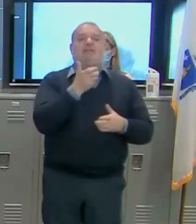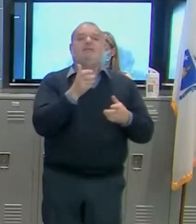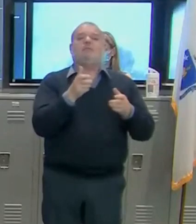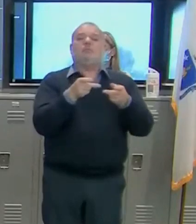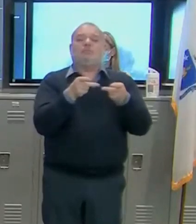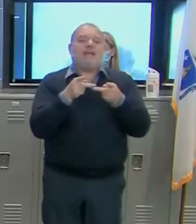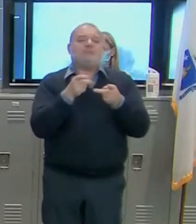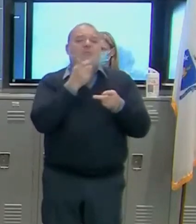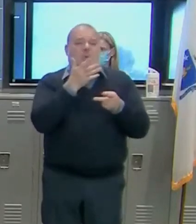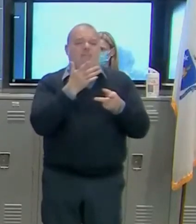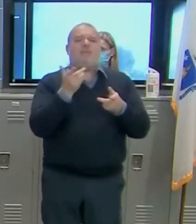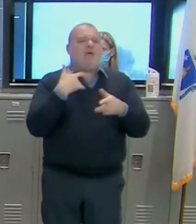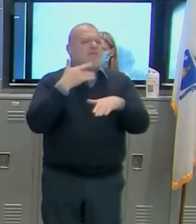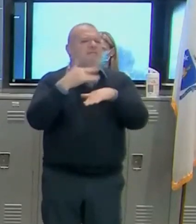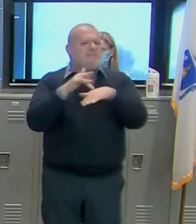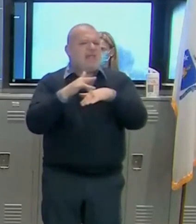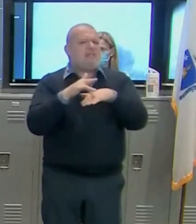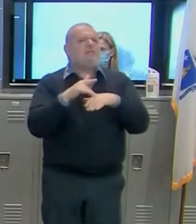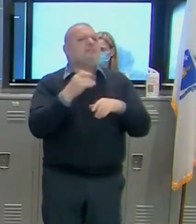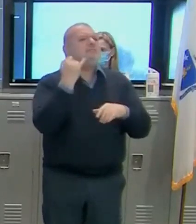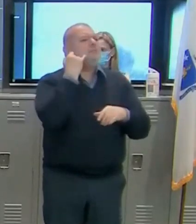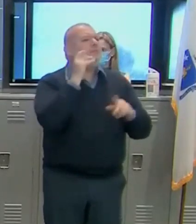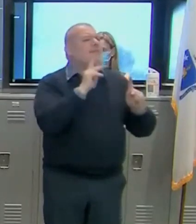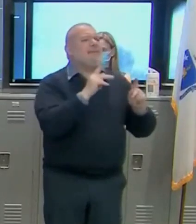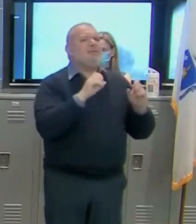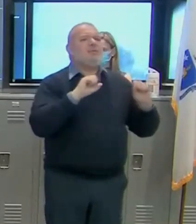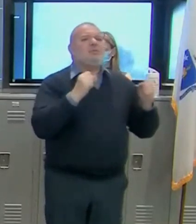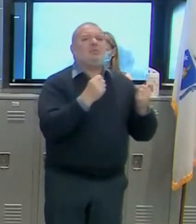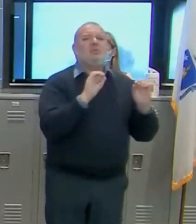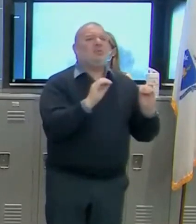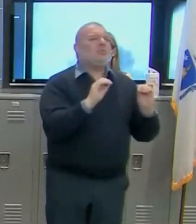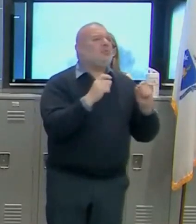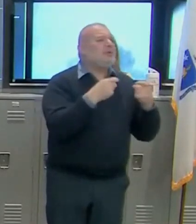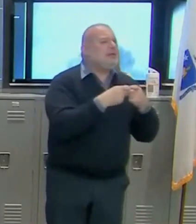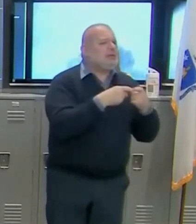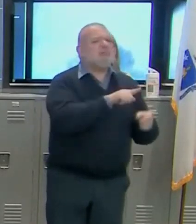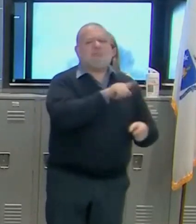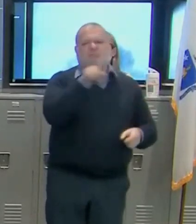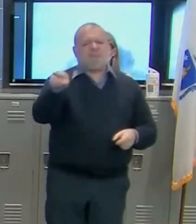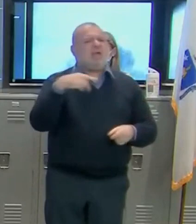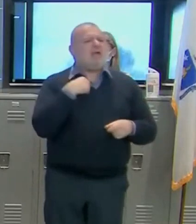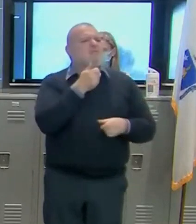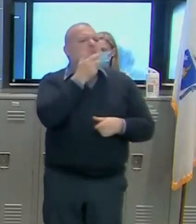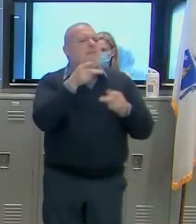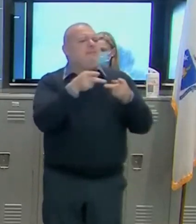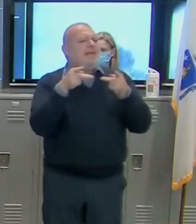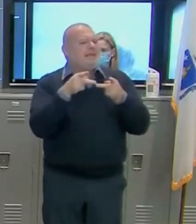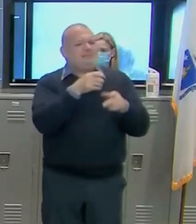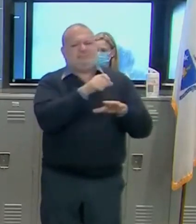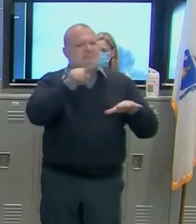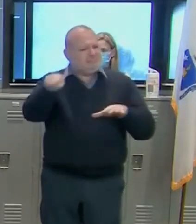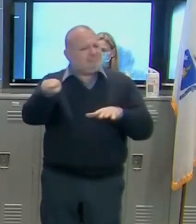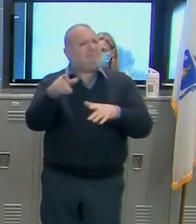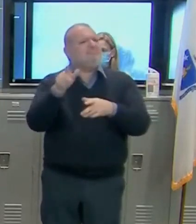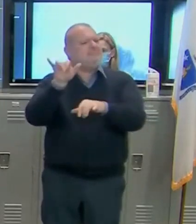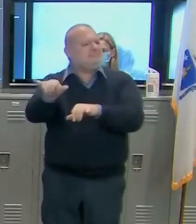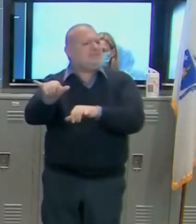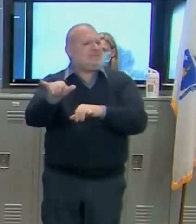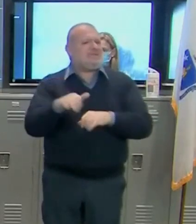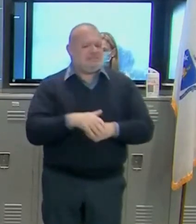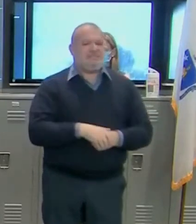constant contact with our state agencies, and the Lieutenant Governor and I and everybody up here has had lots of conversations with our colleagues in municipal